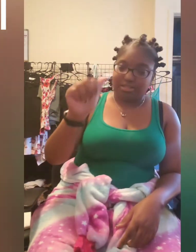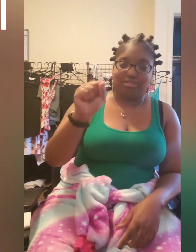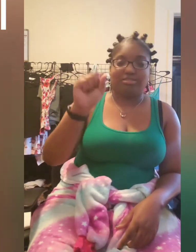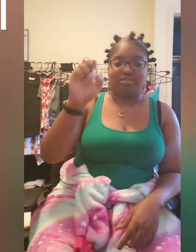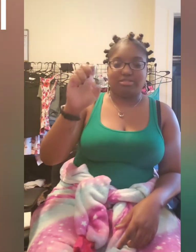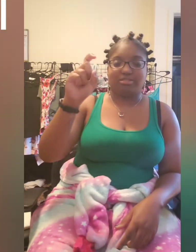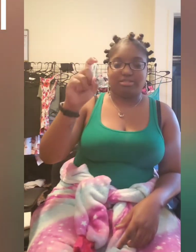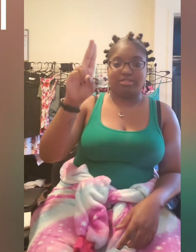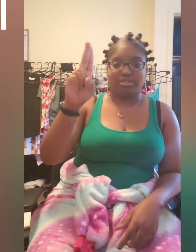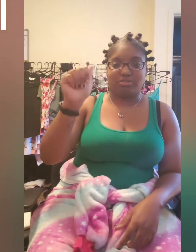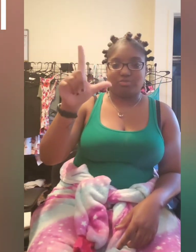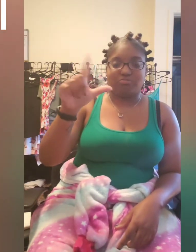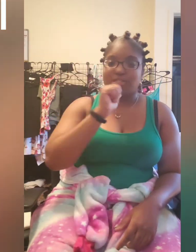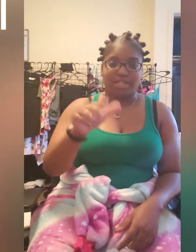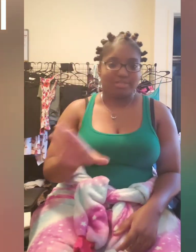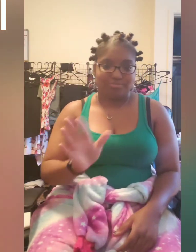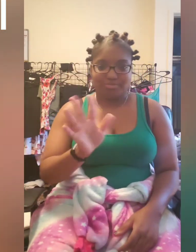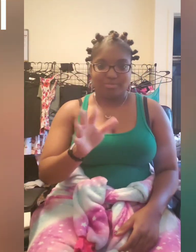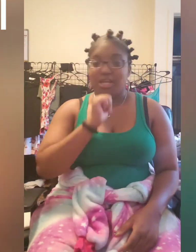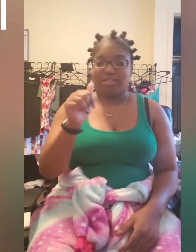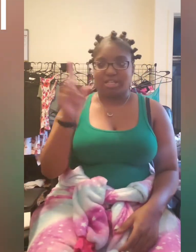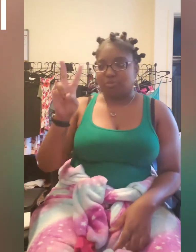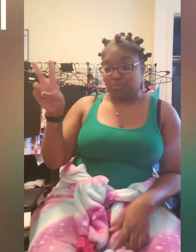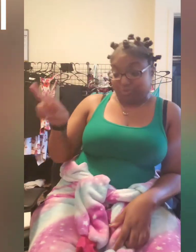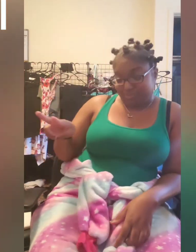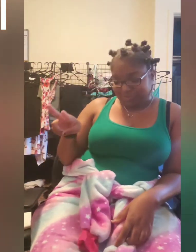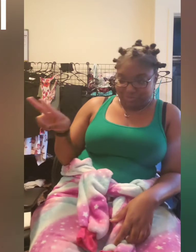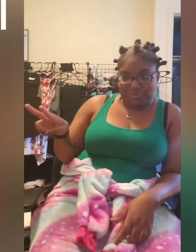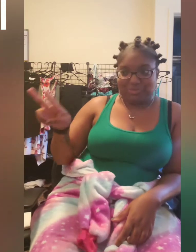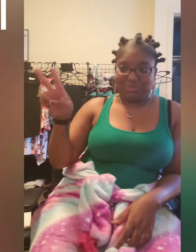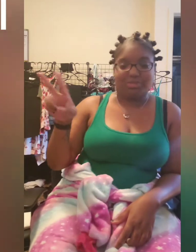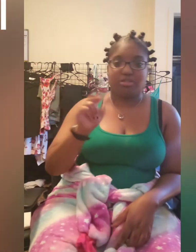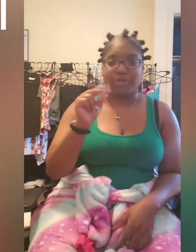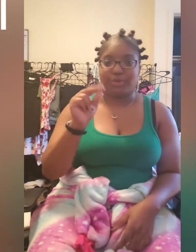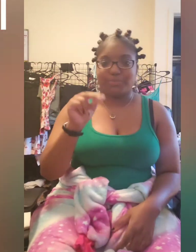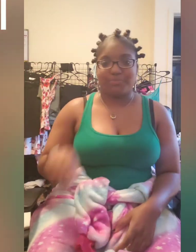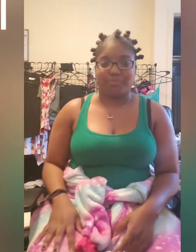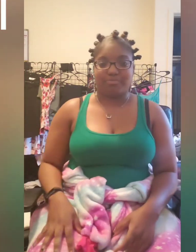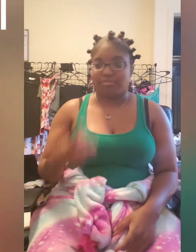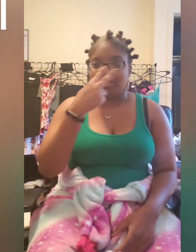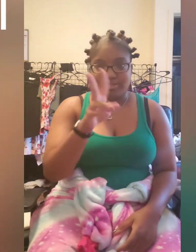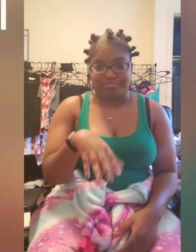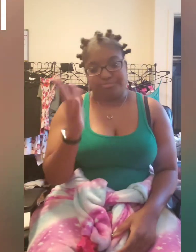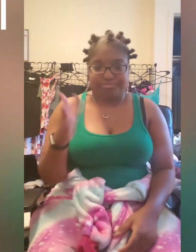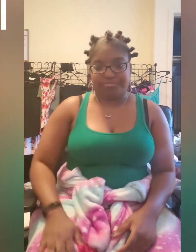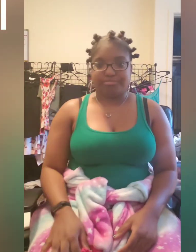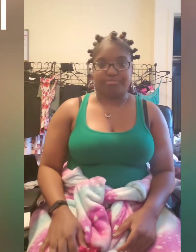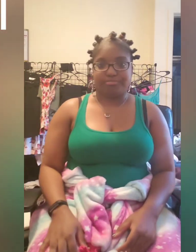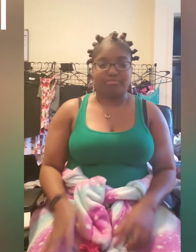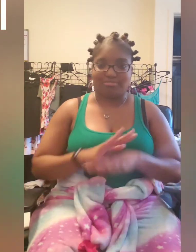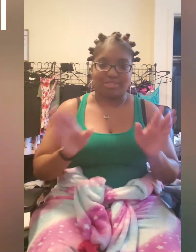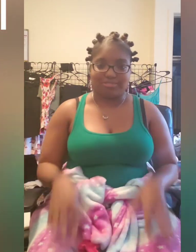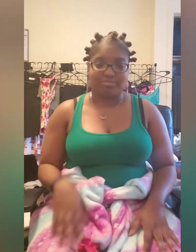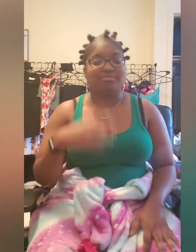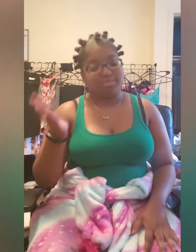the next one is asexual. And the only way I know to describe them is they are not sexually attracted to people.